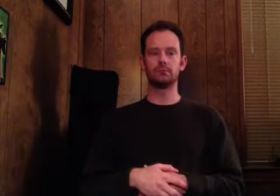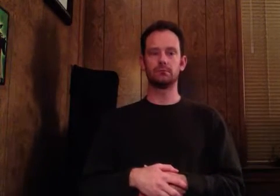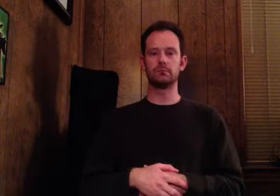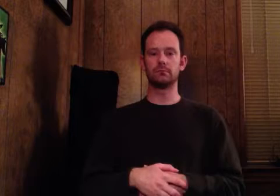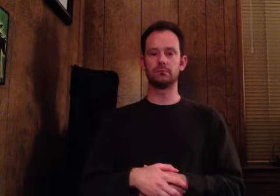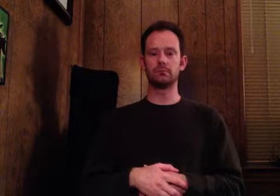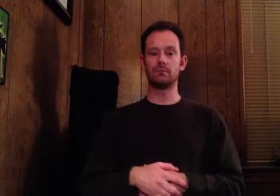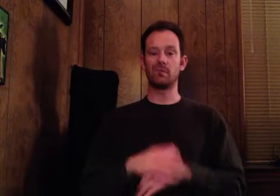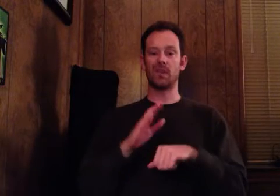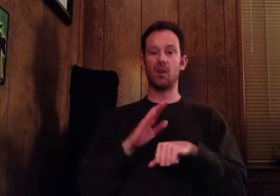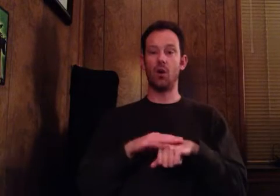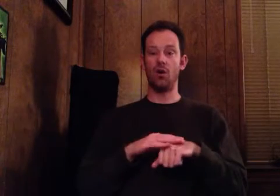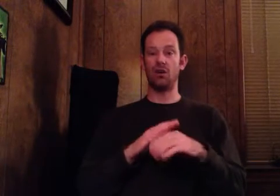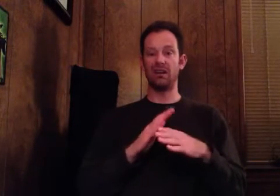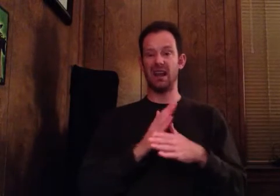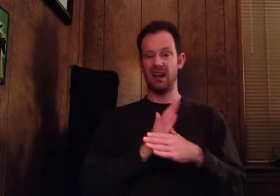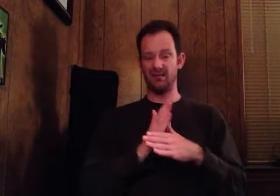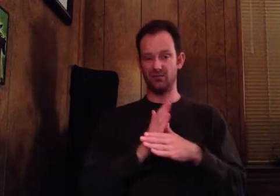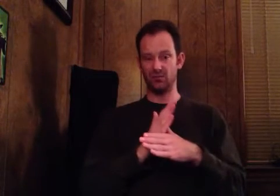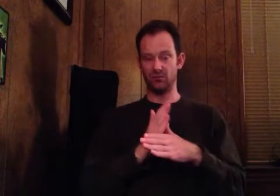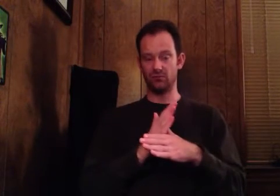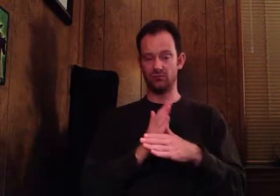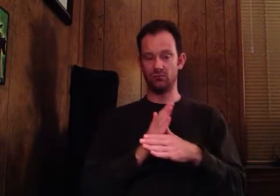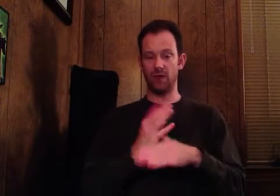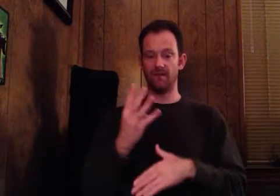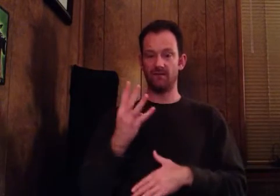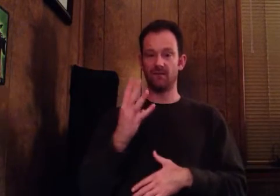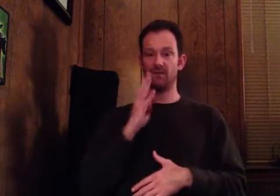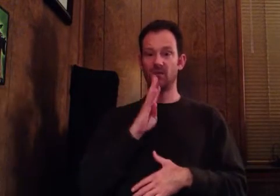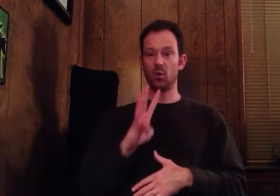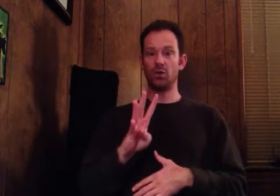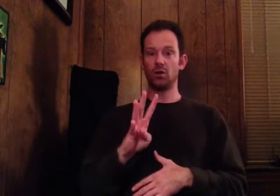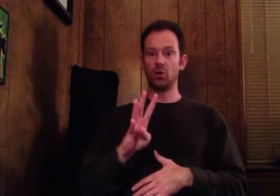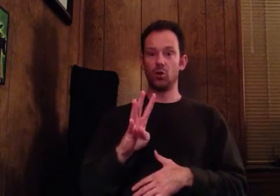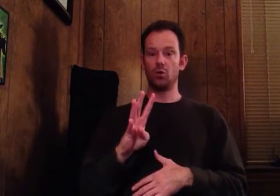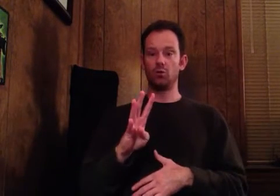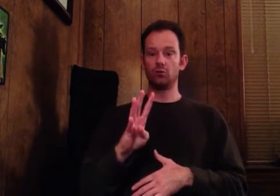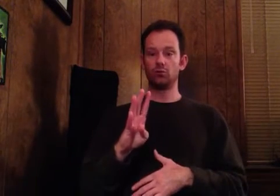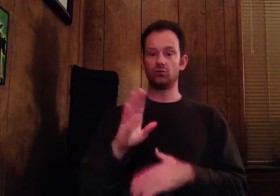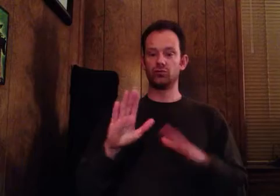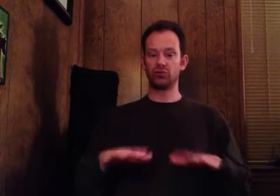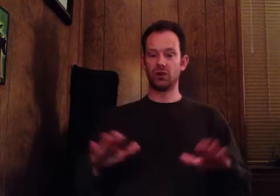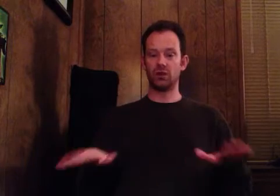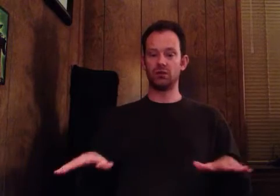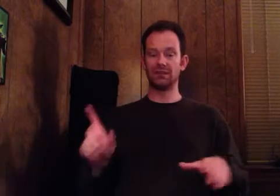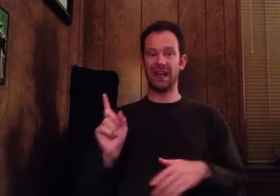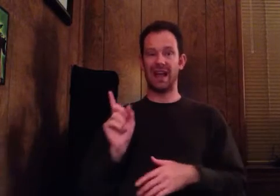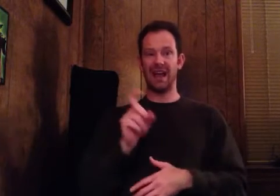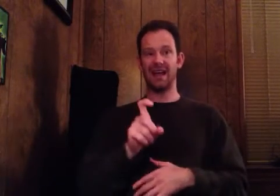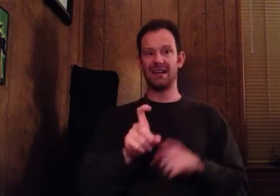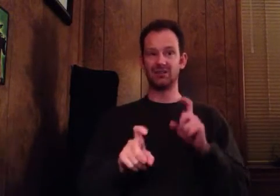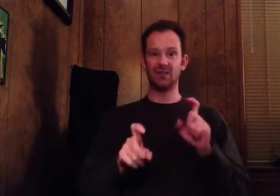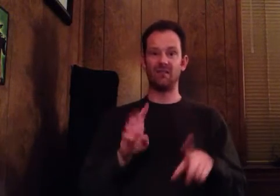On average, a four-year-old child asks 437 questions a day.